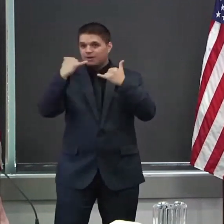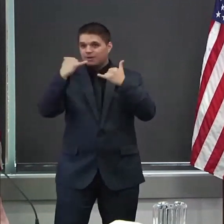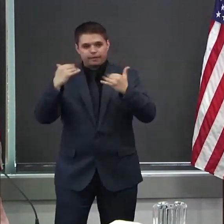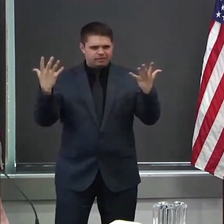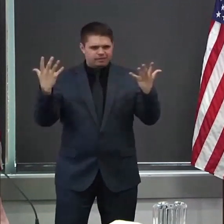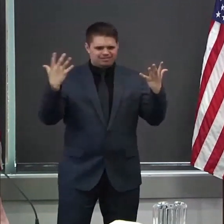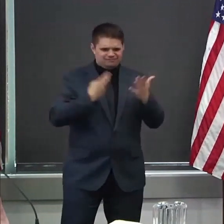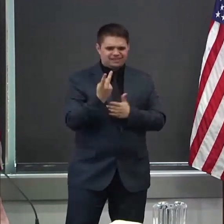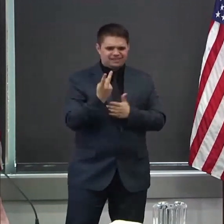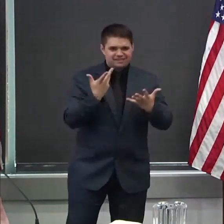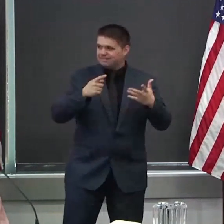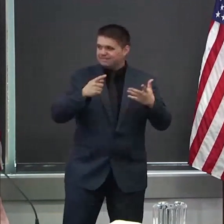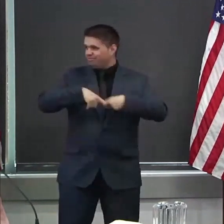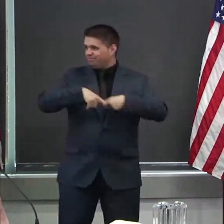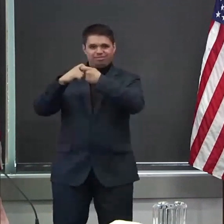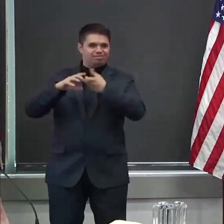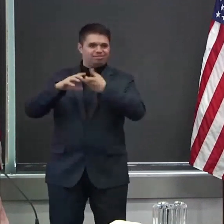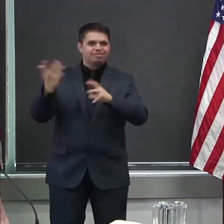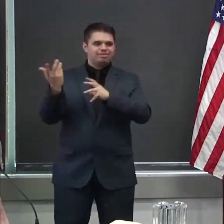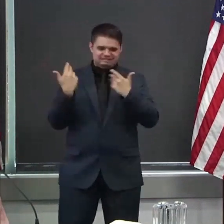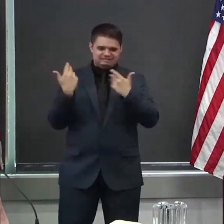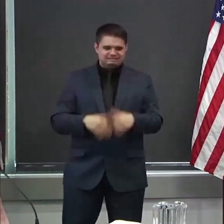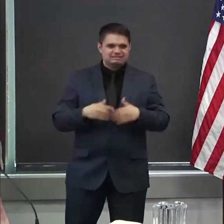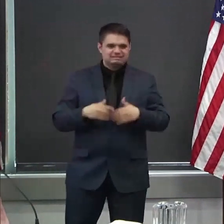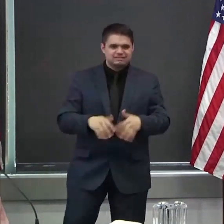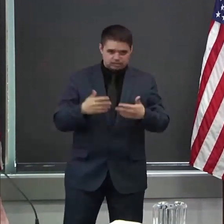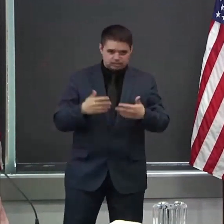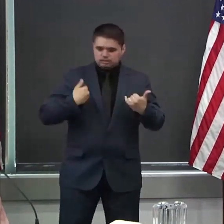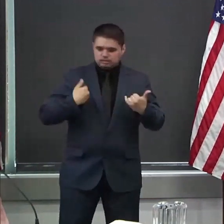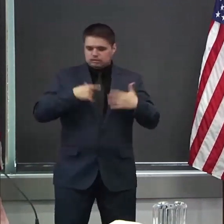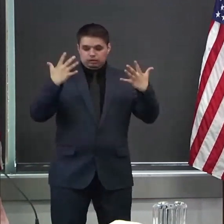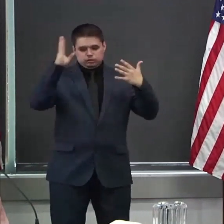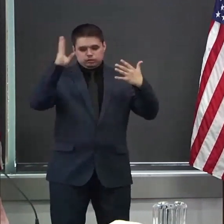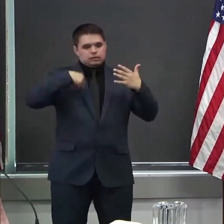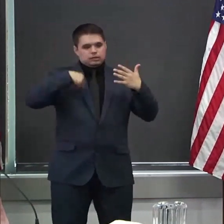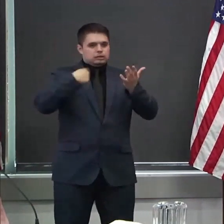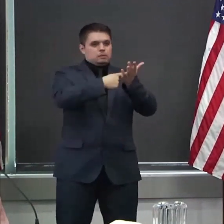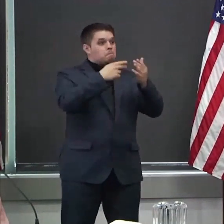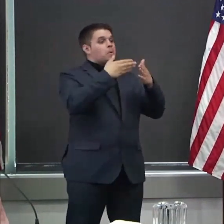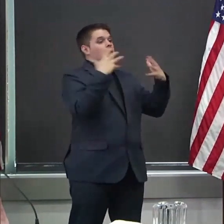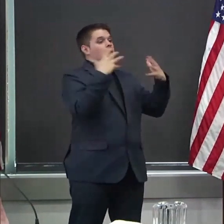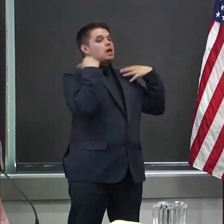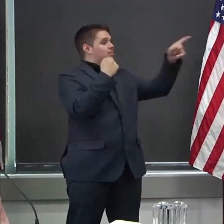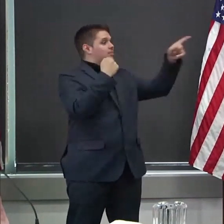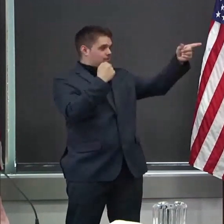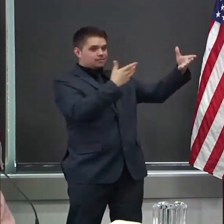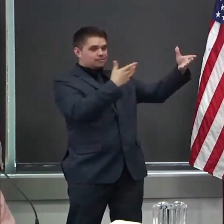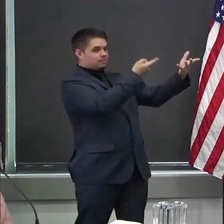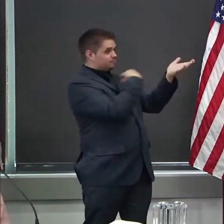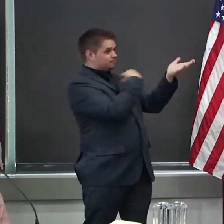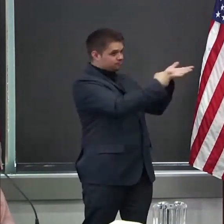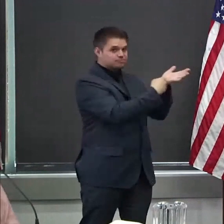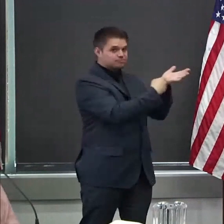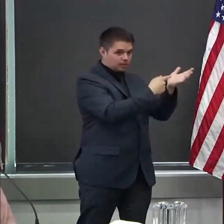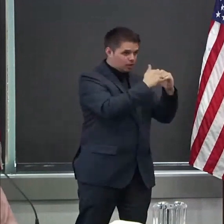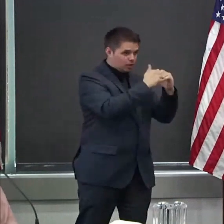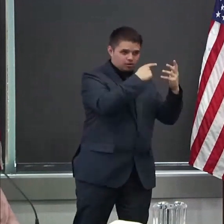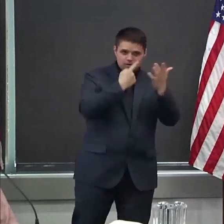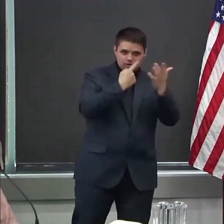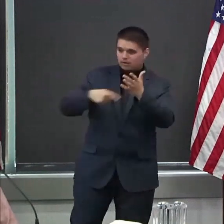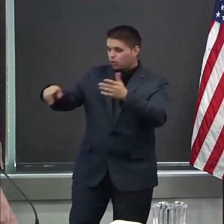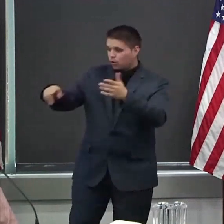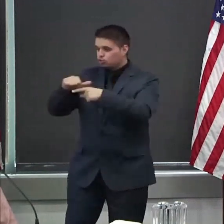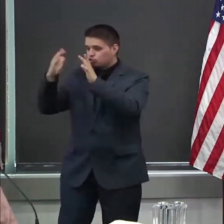public health experts, with training experts to make sure that